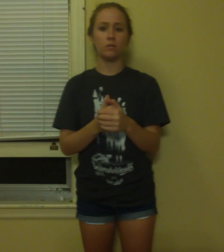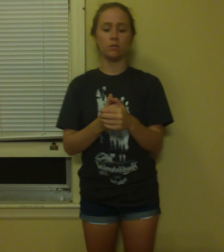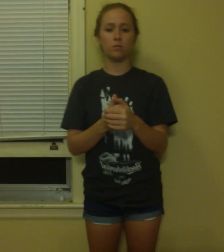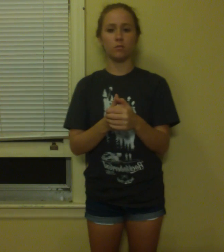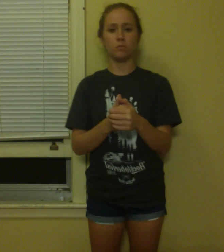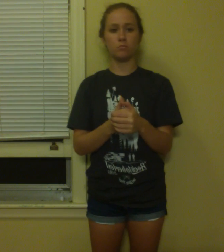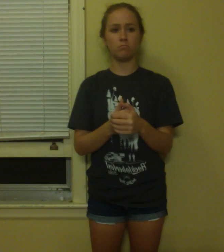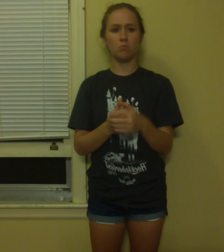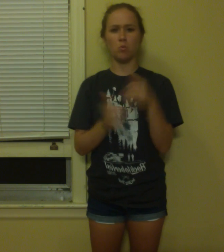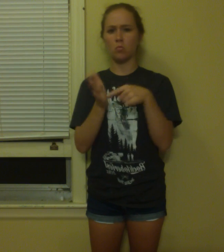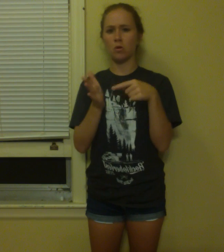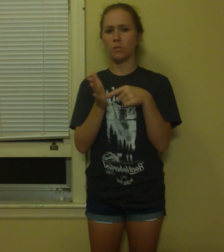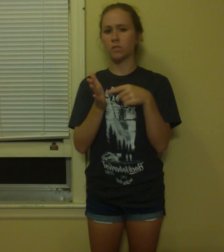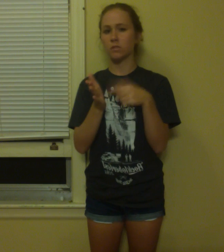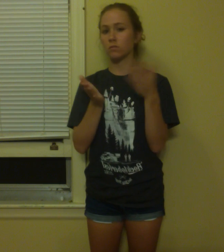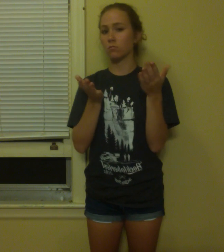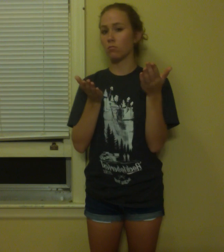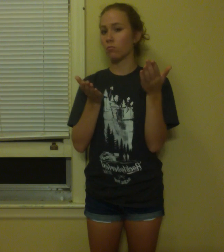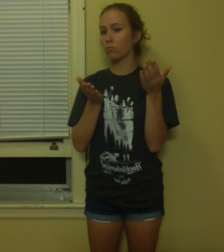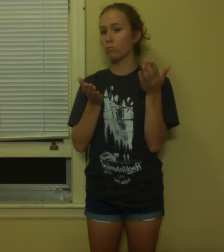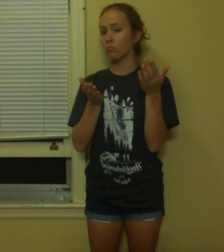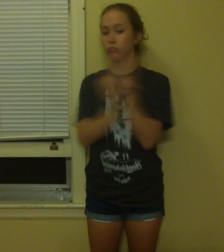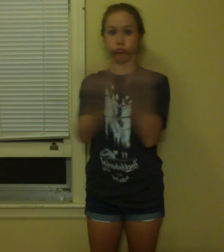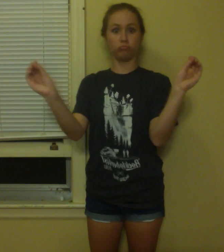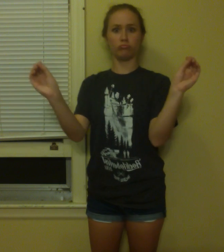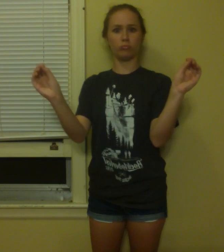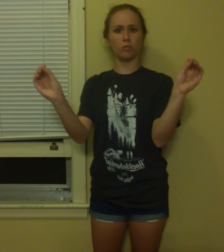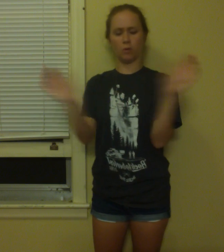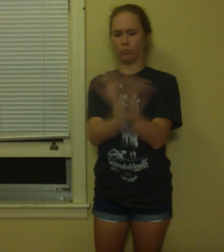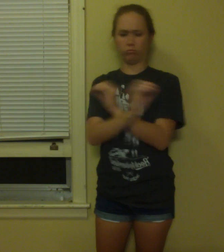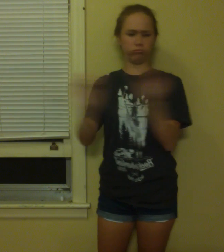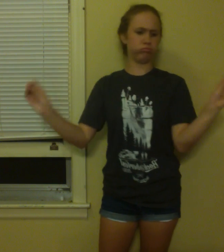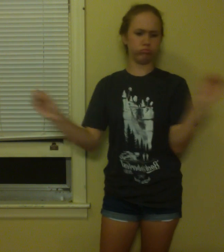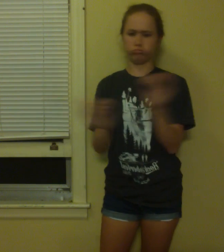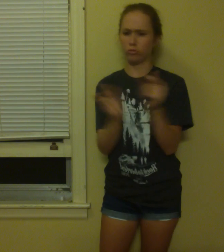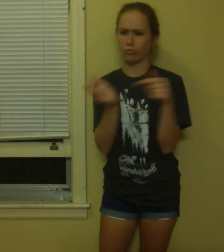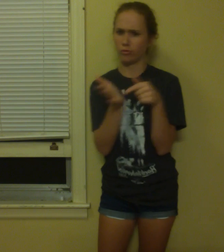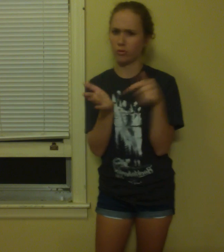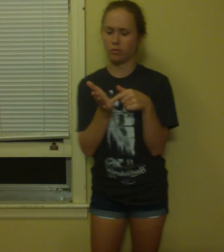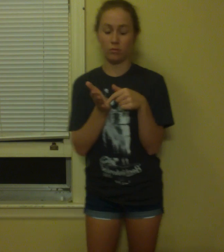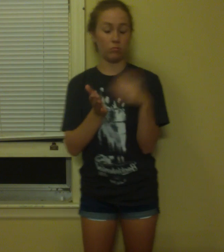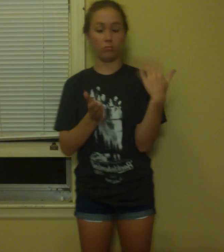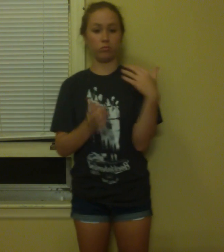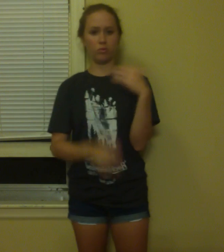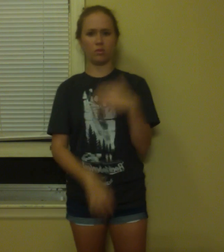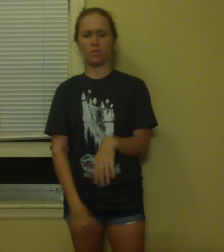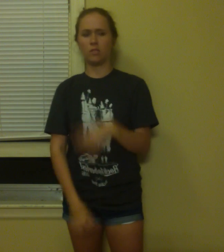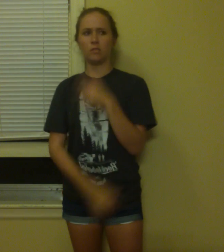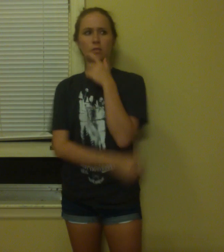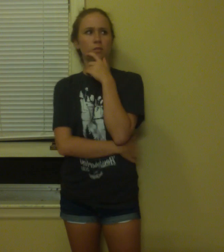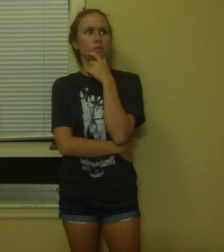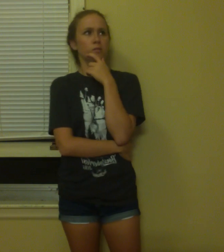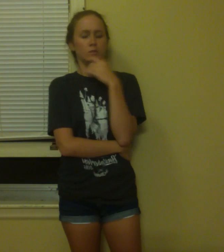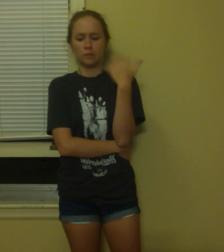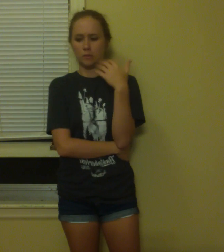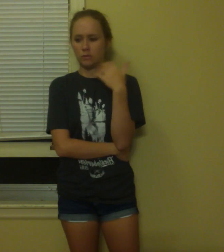the Supreme Court? Nothing. No requirements to be on the Supreme Court. So you're probably sitting there going, boy, could the president